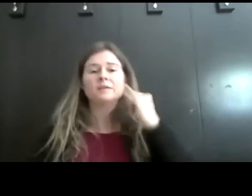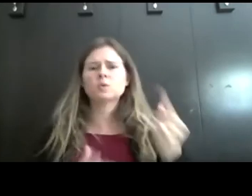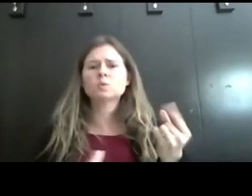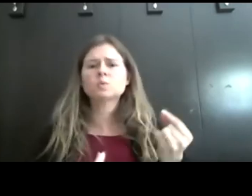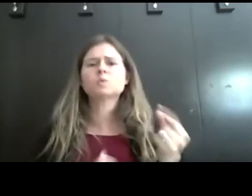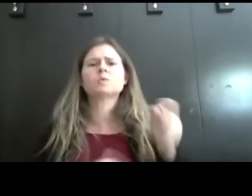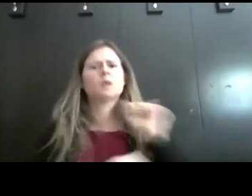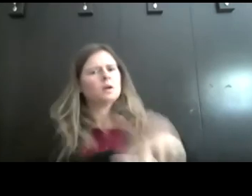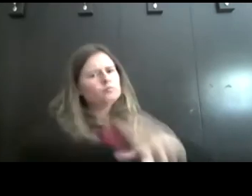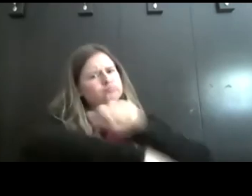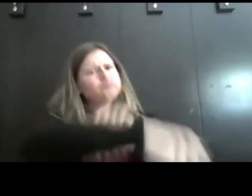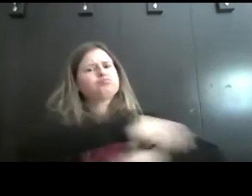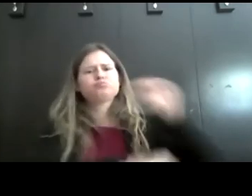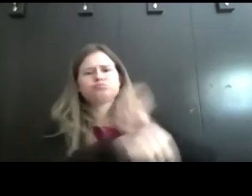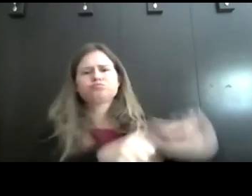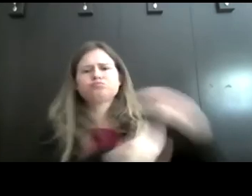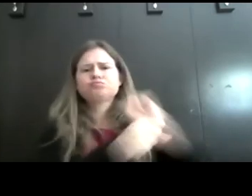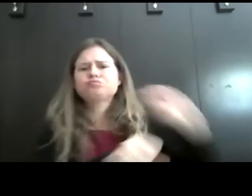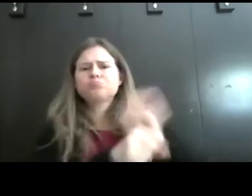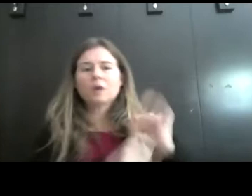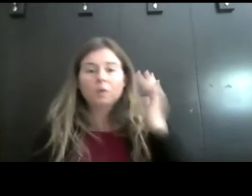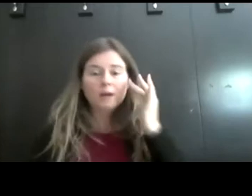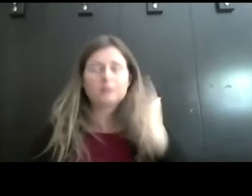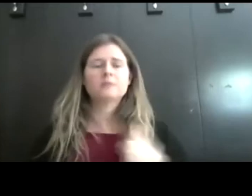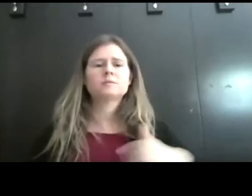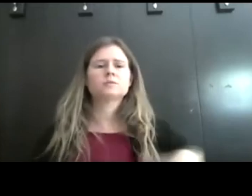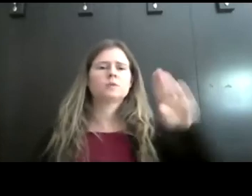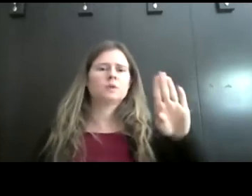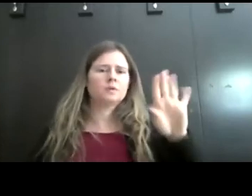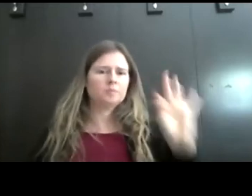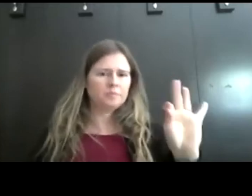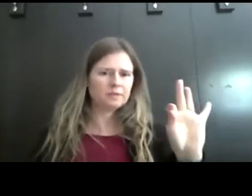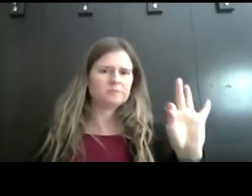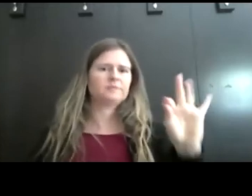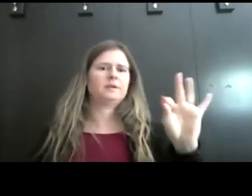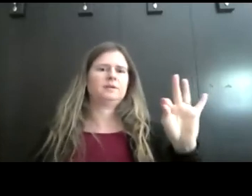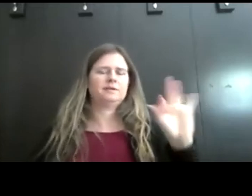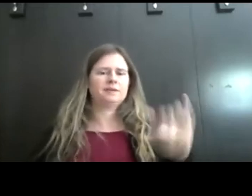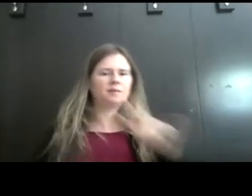And I know that because I grew up in Bakersfield in Hanford, California, farming country.